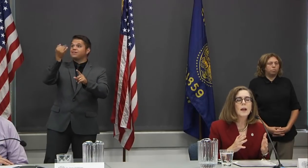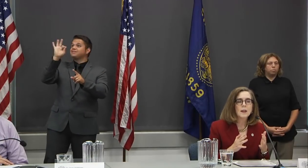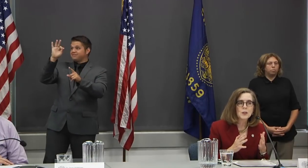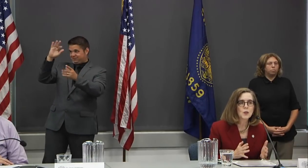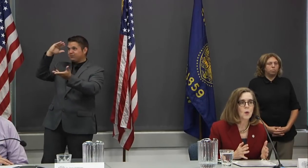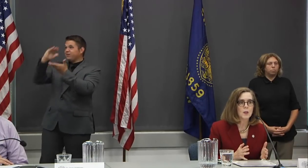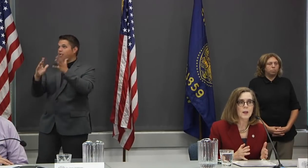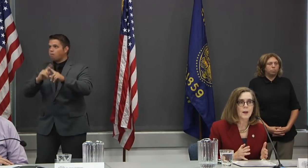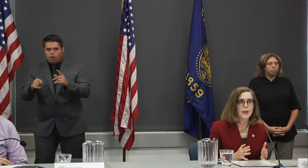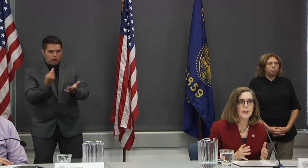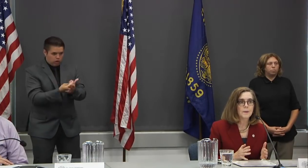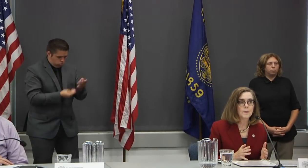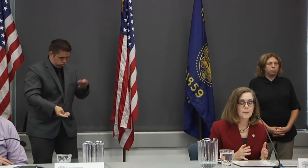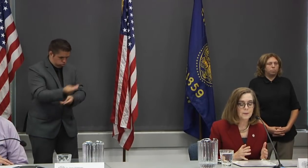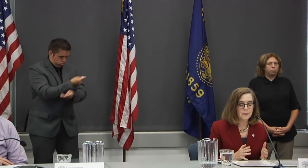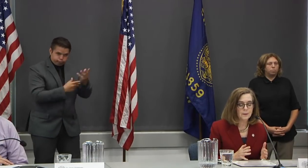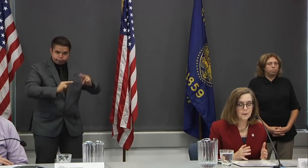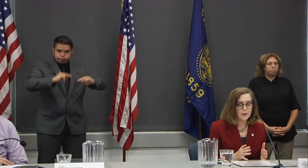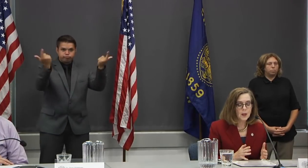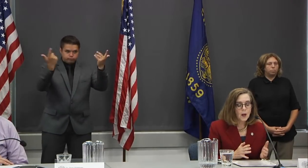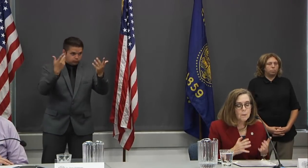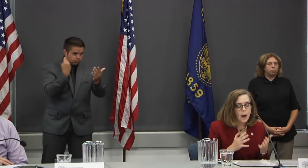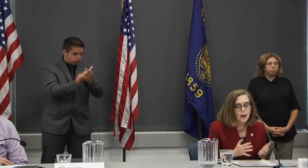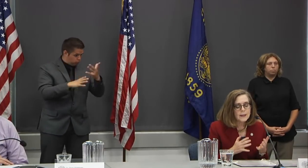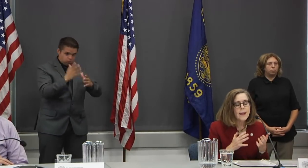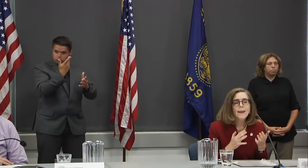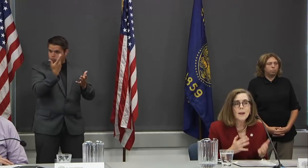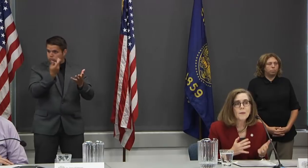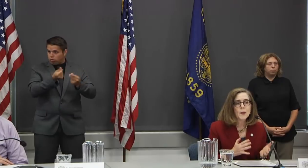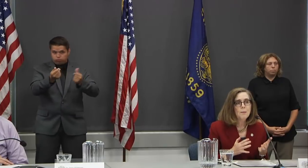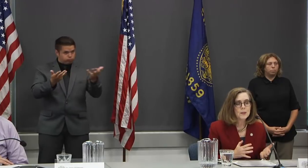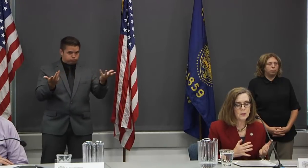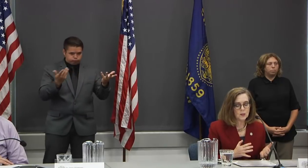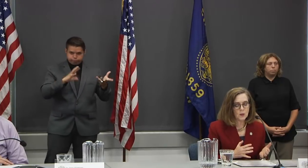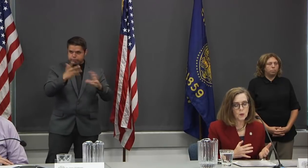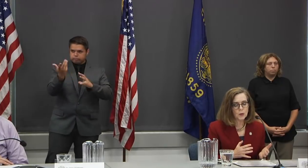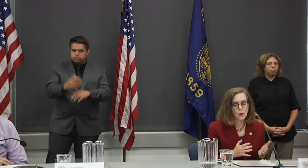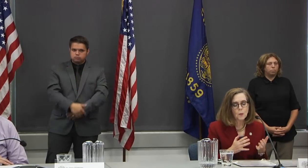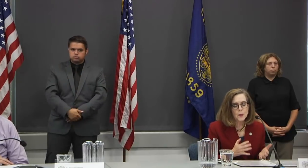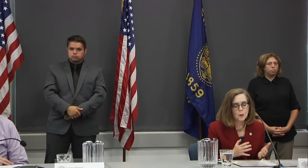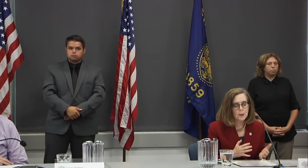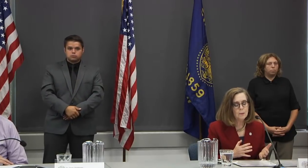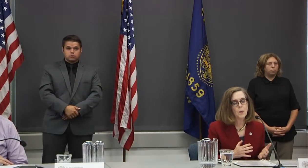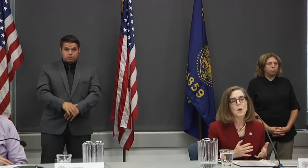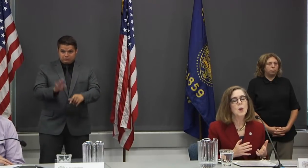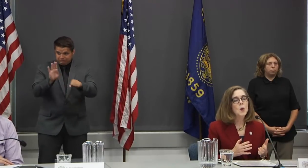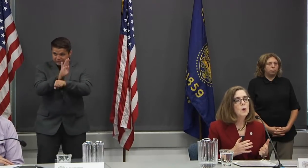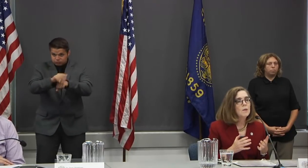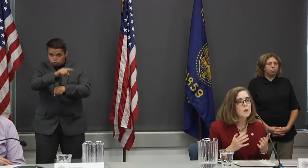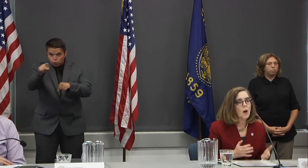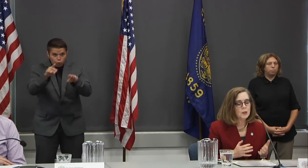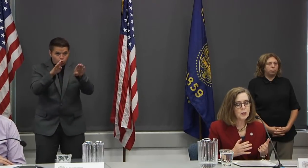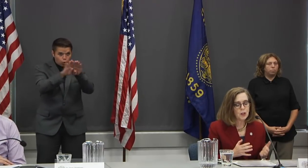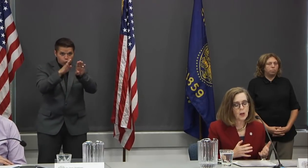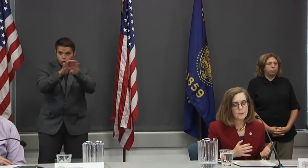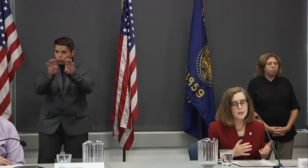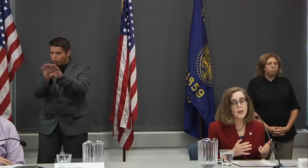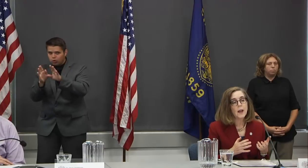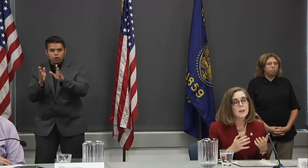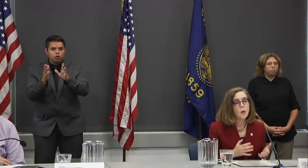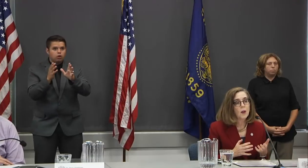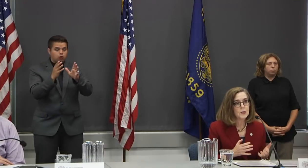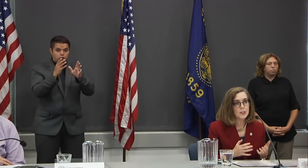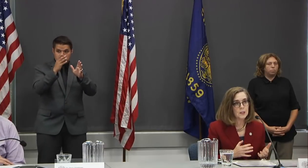is extraordinary. Behind every business closure are real people who have lost